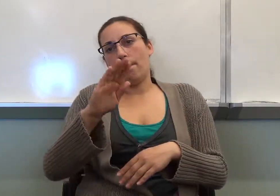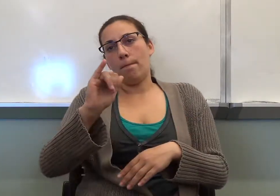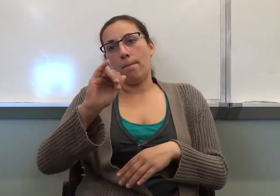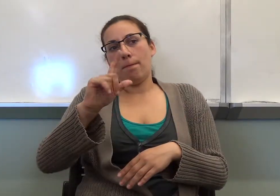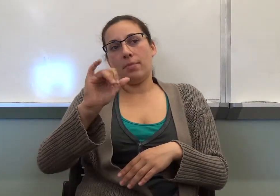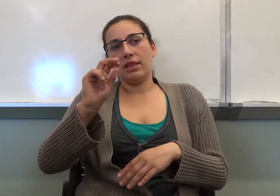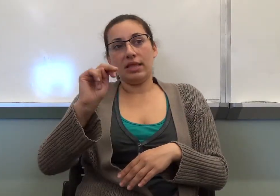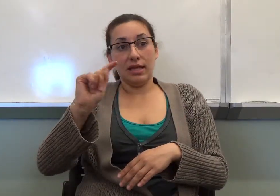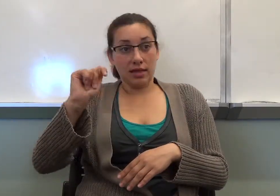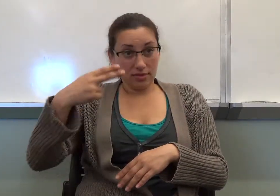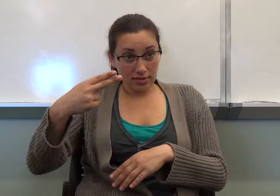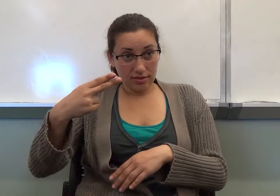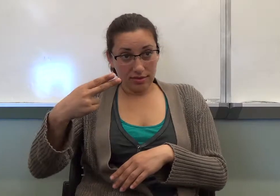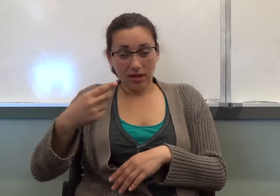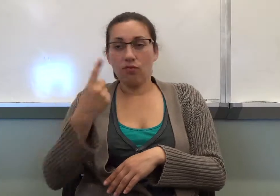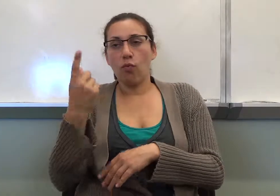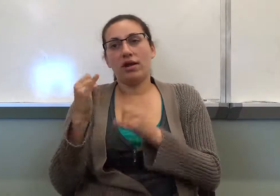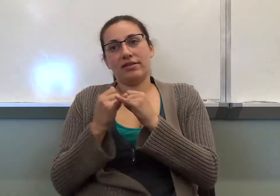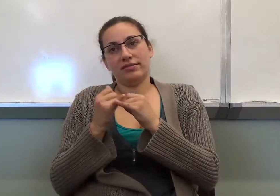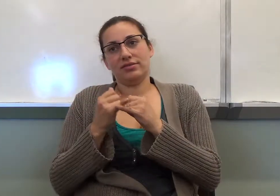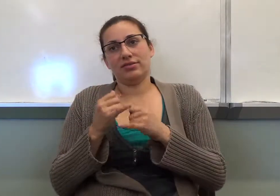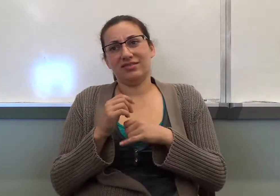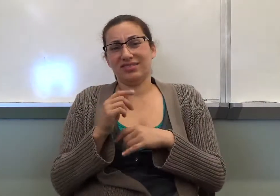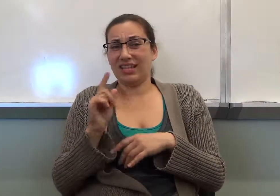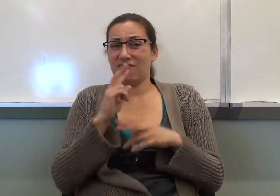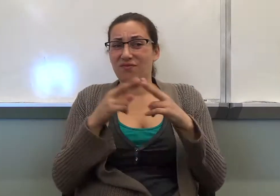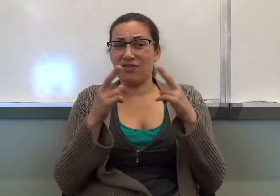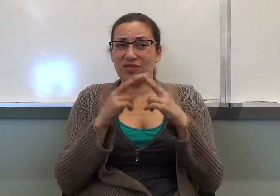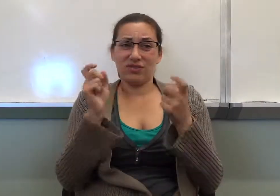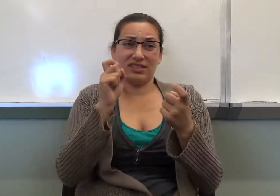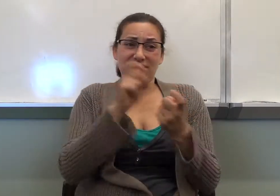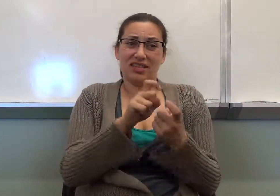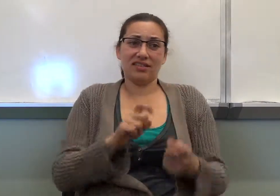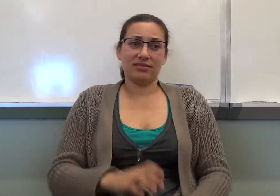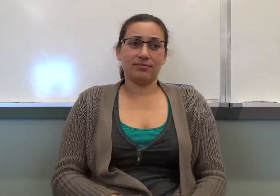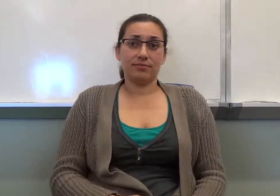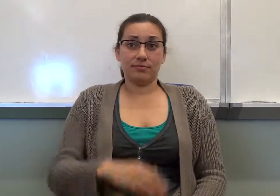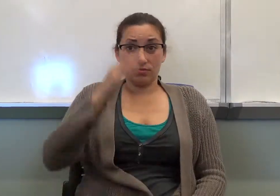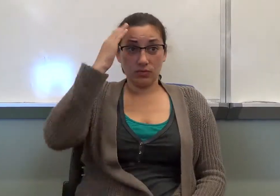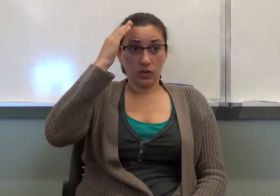accuracy than that, I mean, the stuff we make on this planet, the accuracy is,